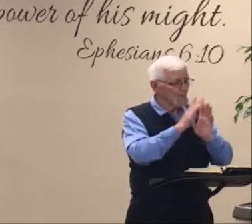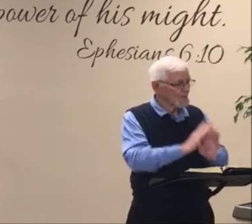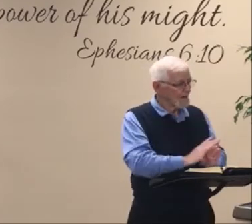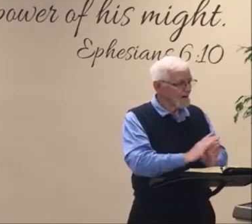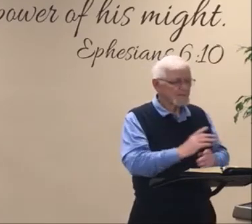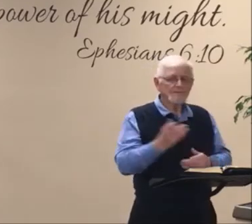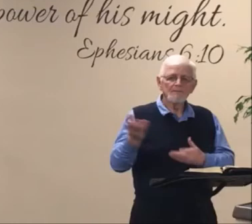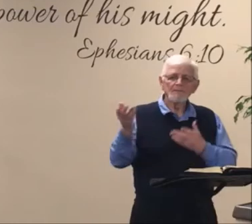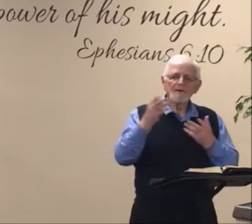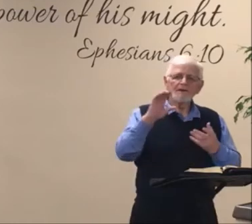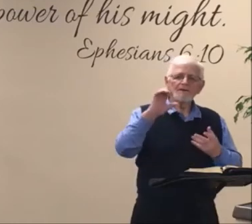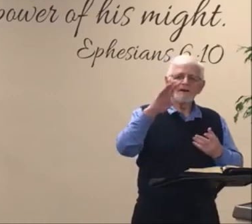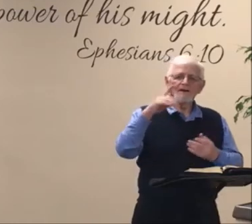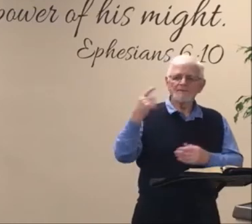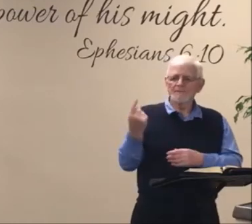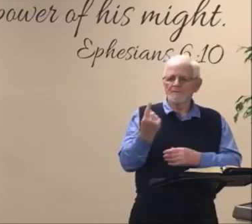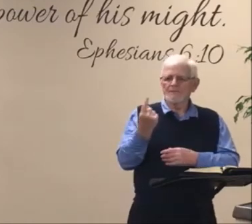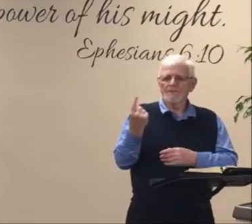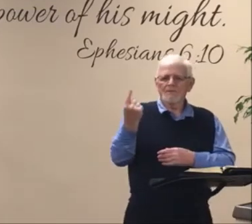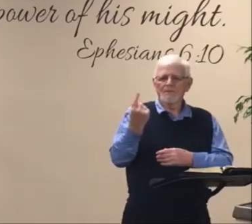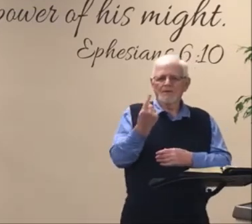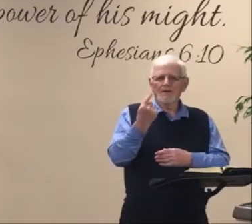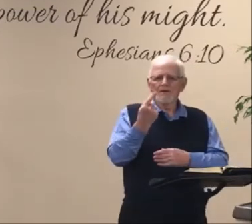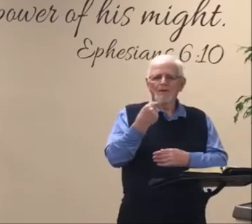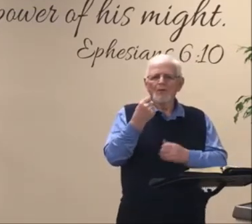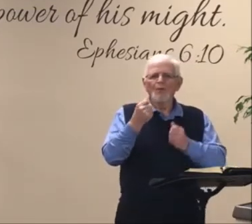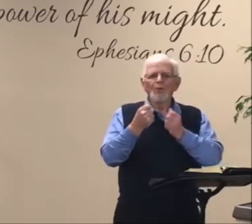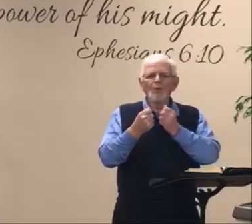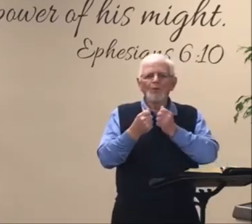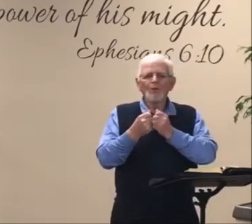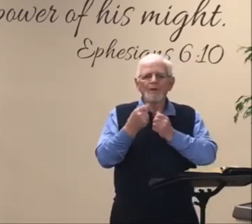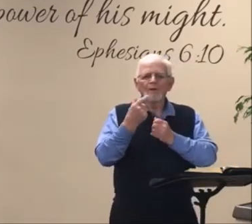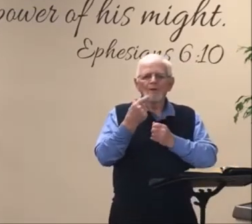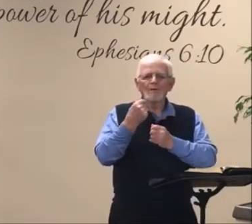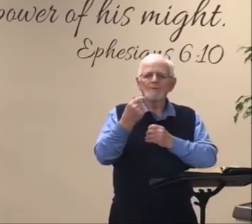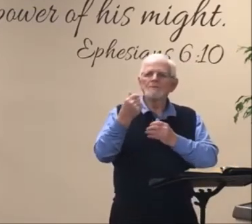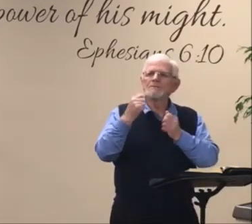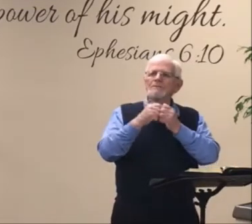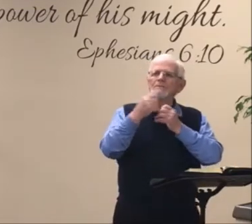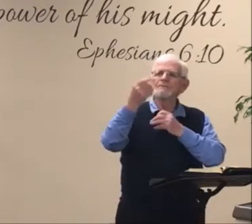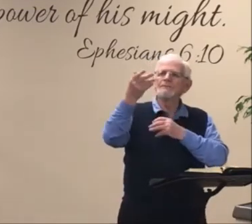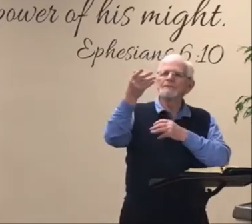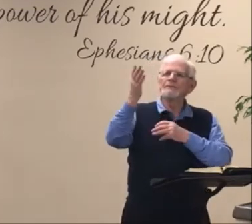to a place where he's alone. And he's alone with who? He's alone with the Lord.